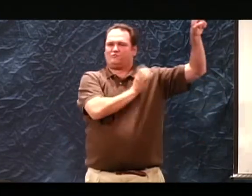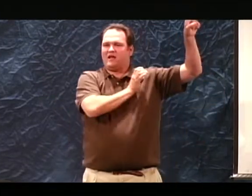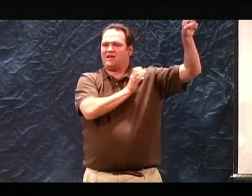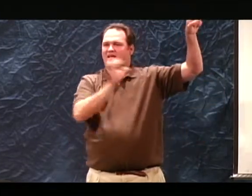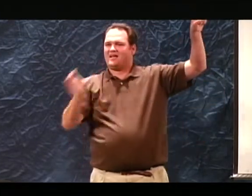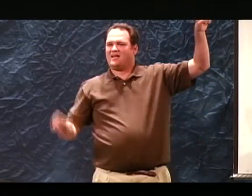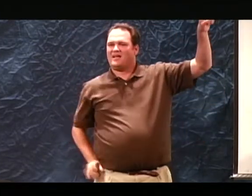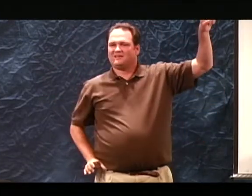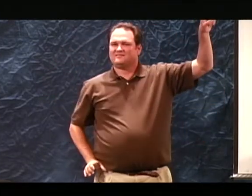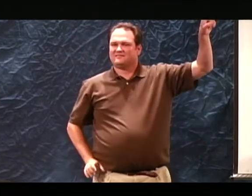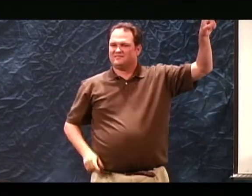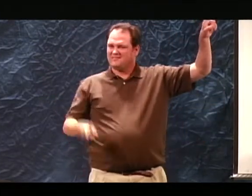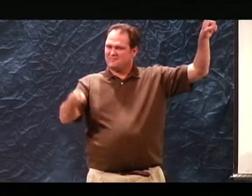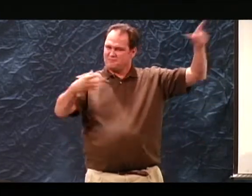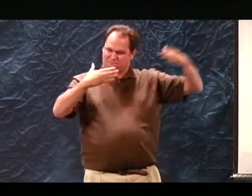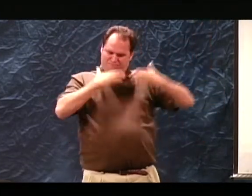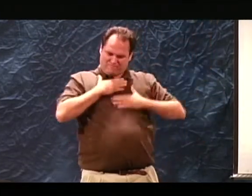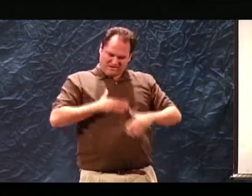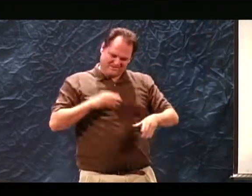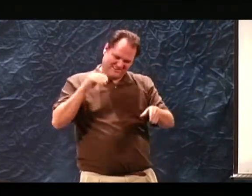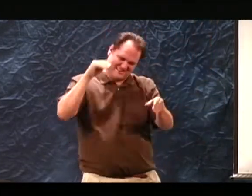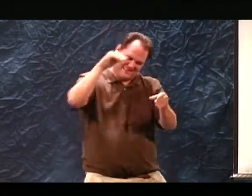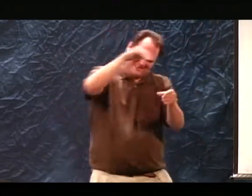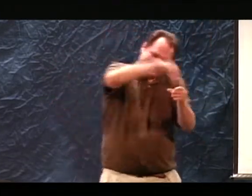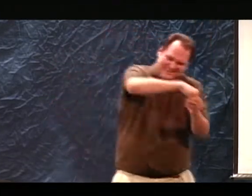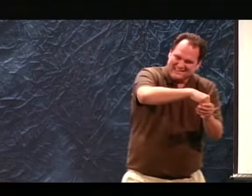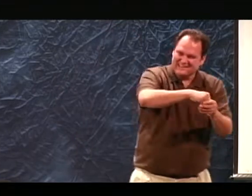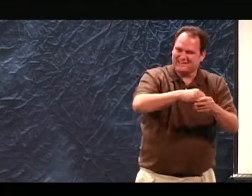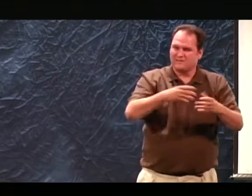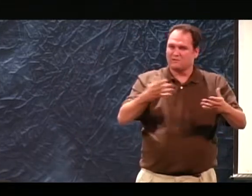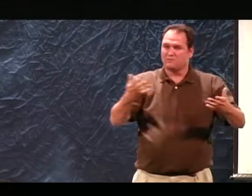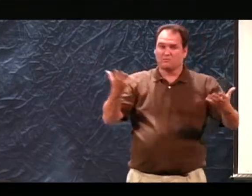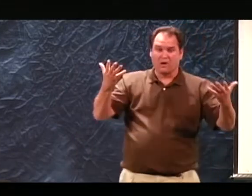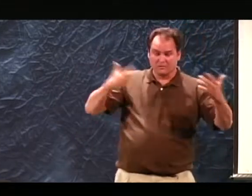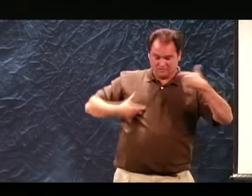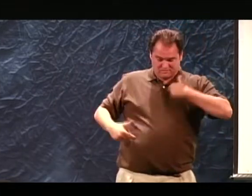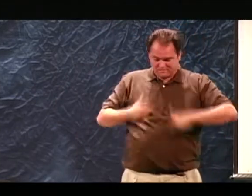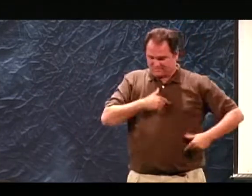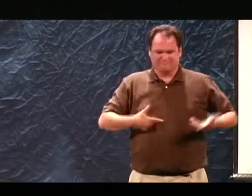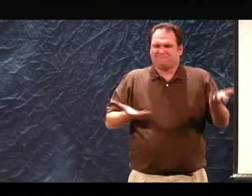that the bible says that we are in christ